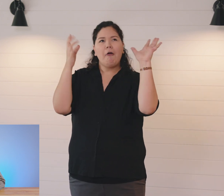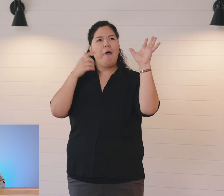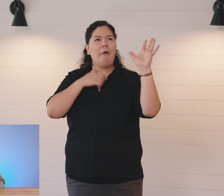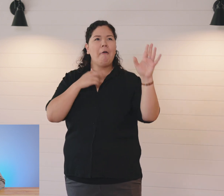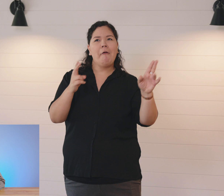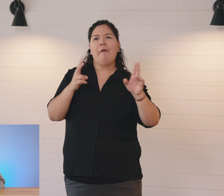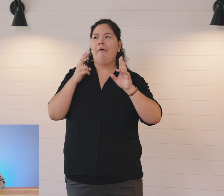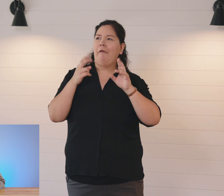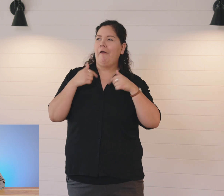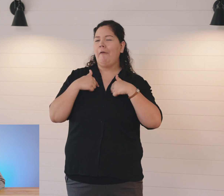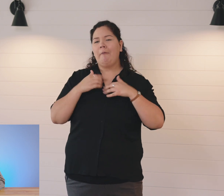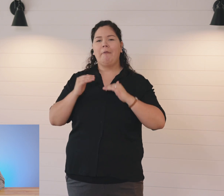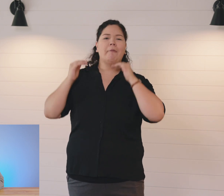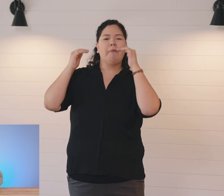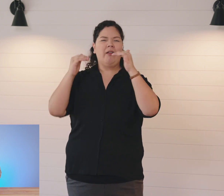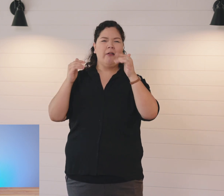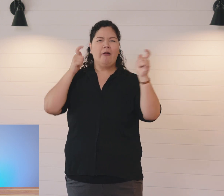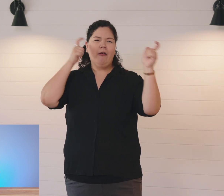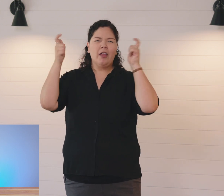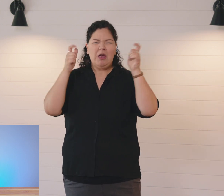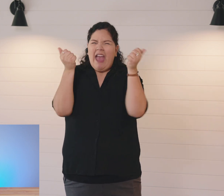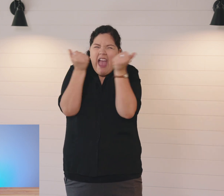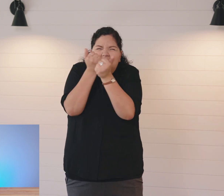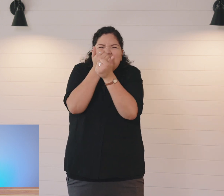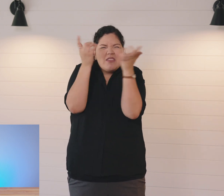smelling himself at that point. Like all of